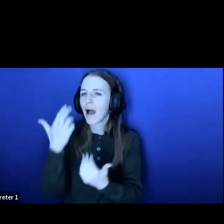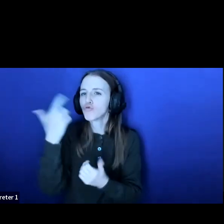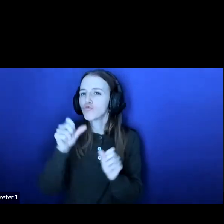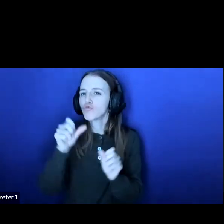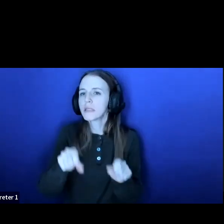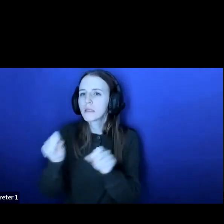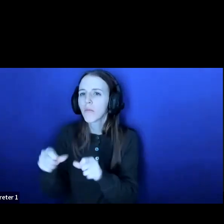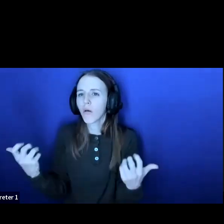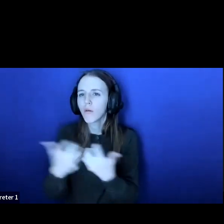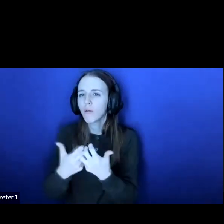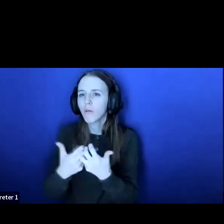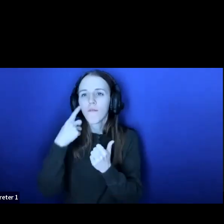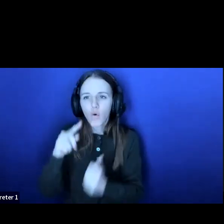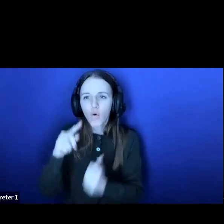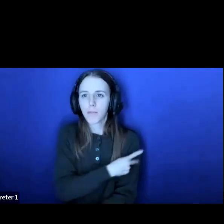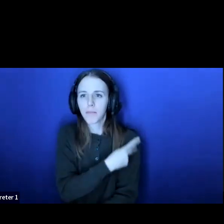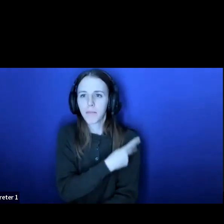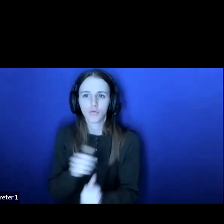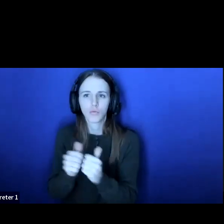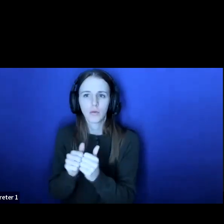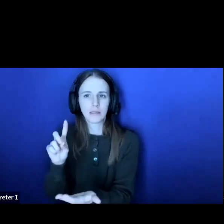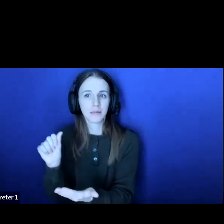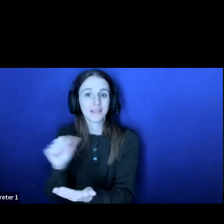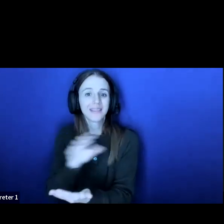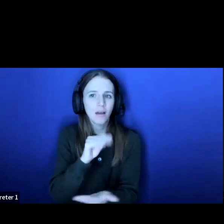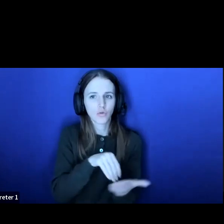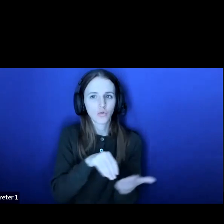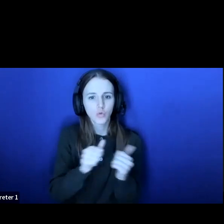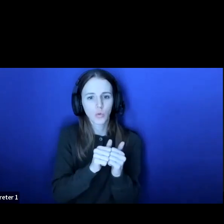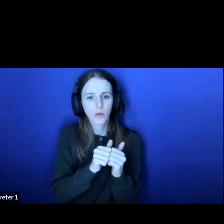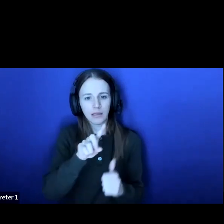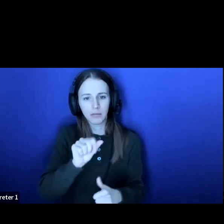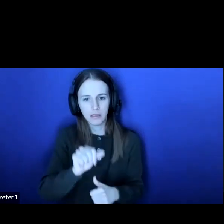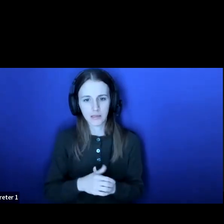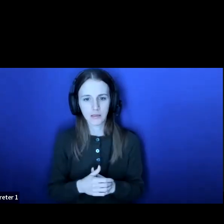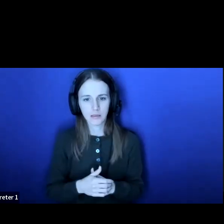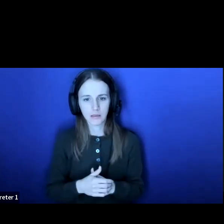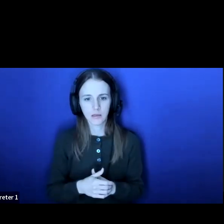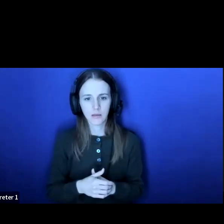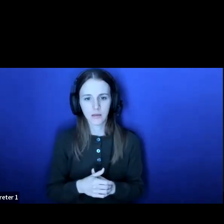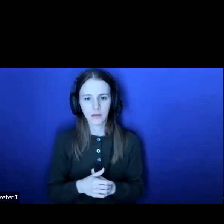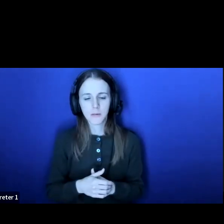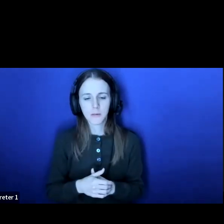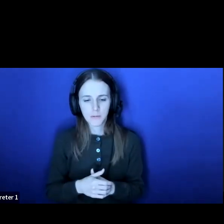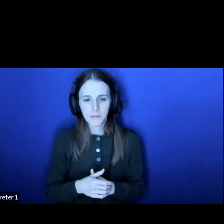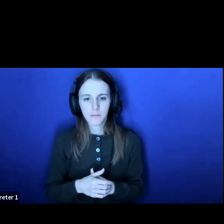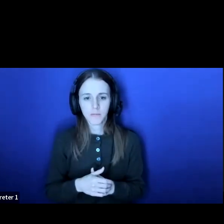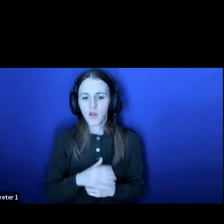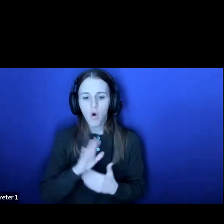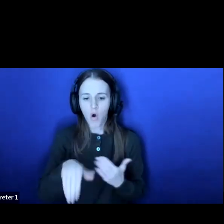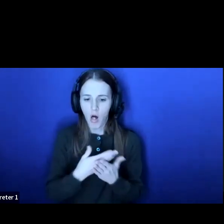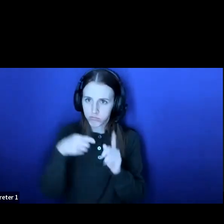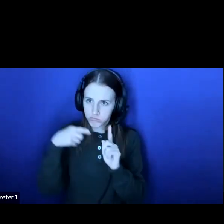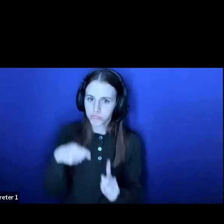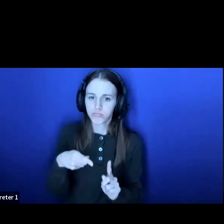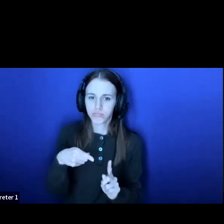to patients with disabilities as well as students with disabilities. Now, all of this highlights towards what? It highlights